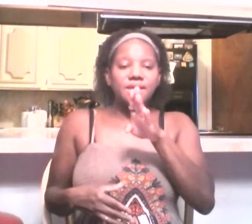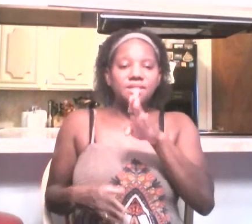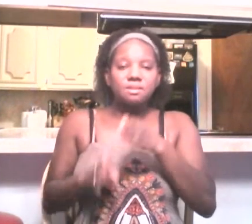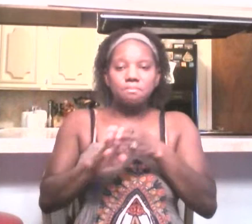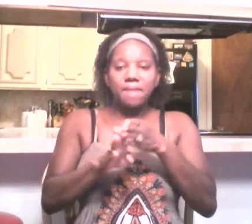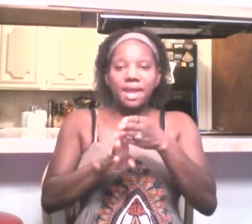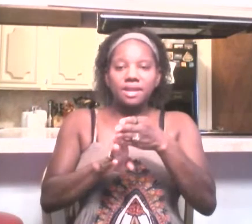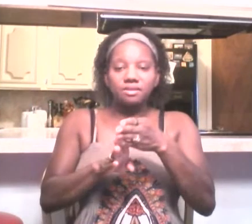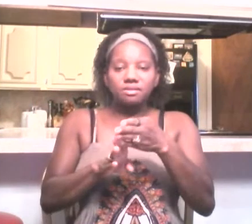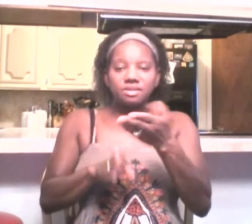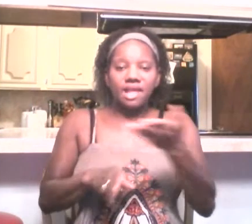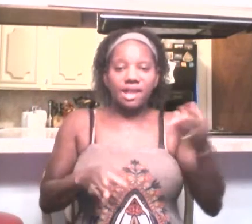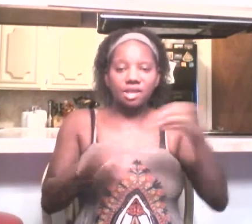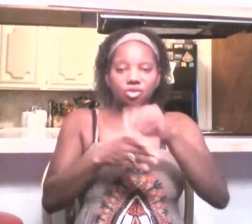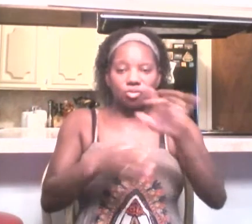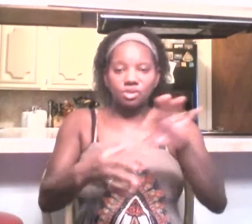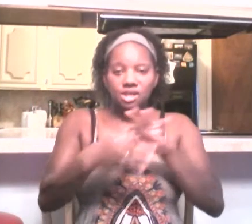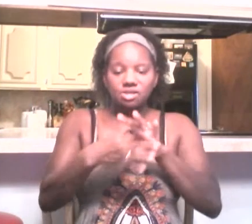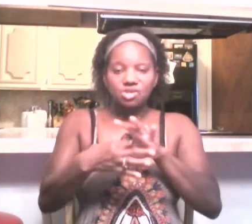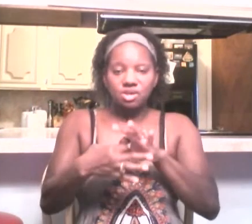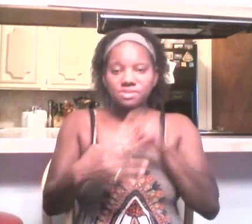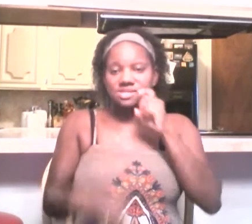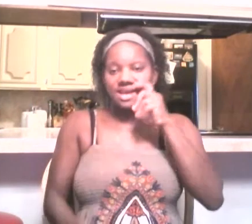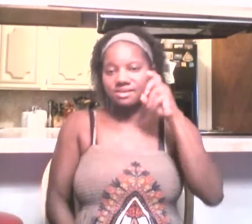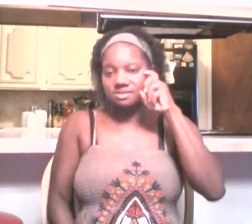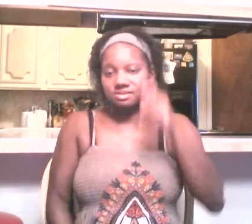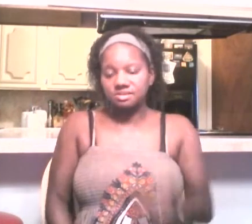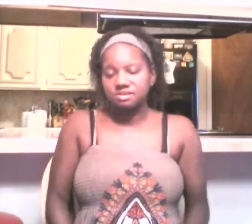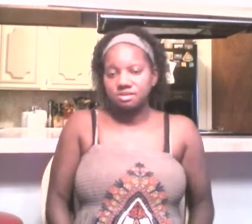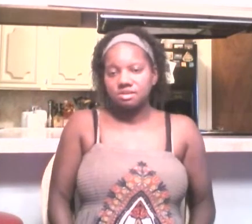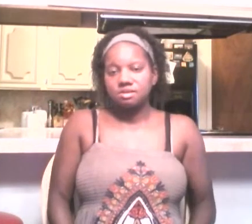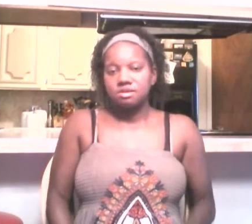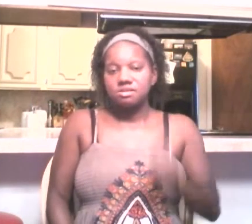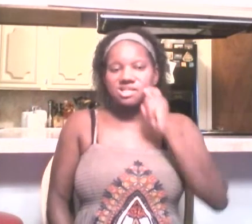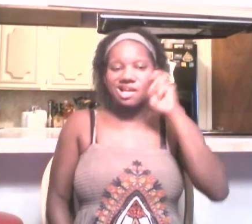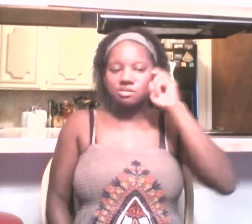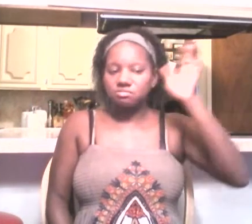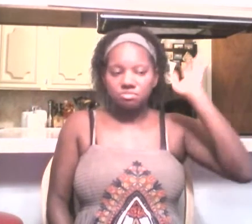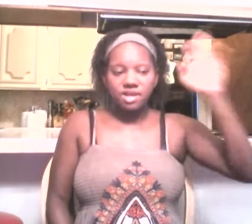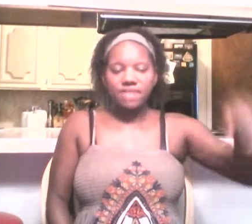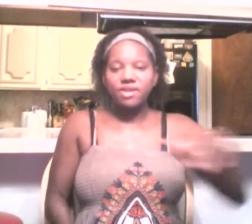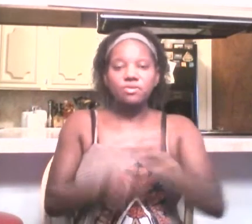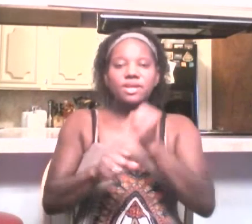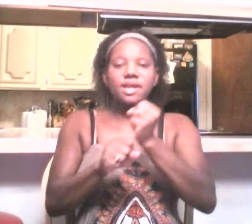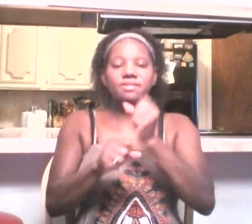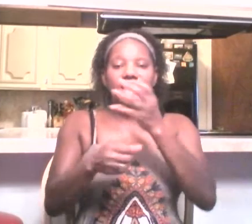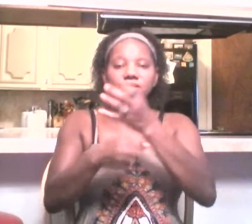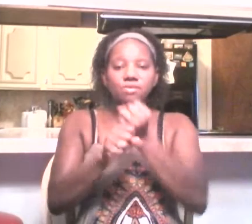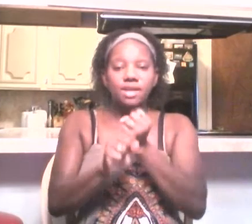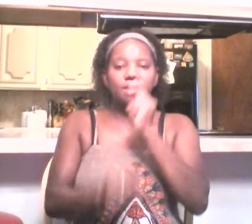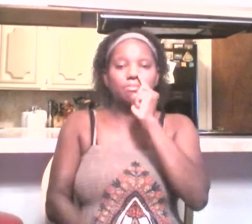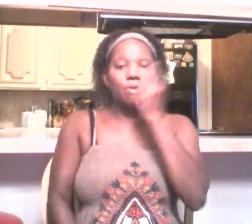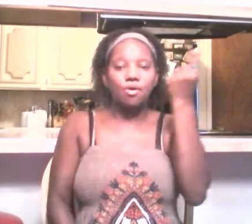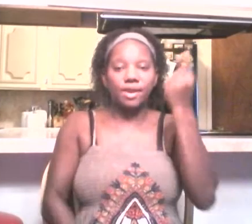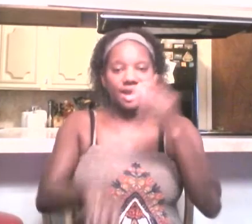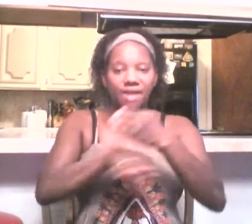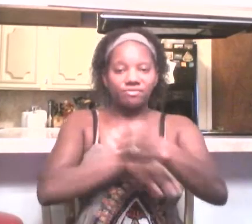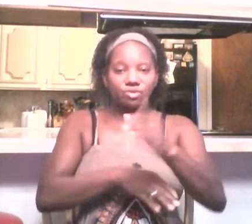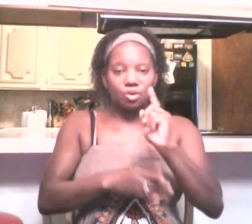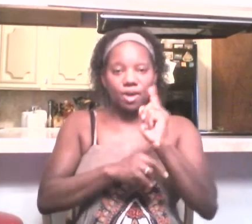the main thing in your relationship is sex. Sex, okay, that's gonna get boring after a